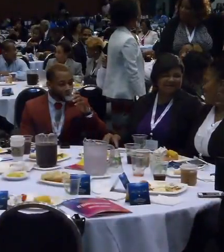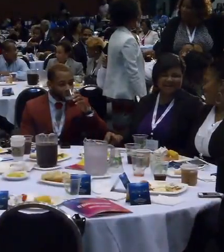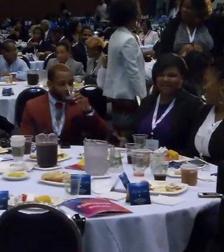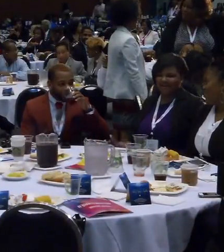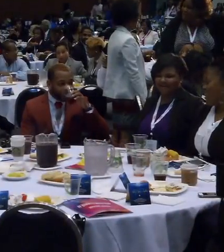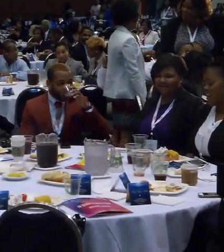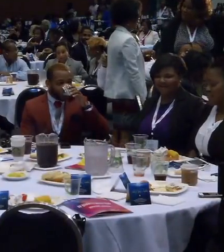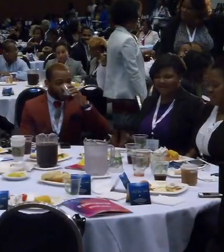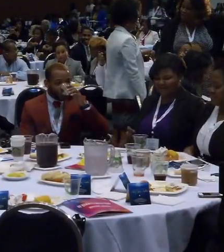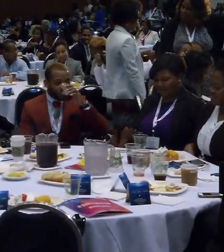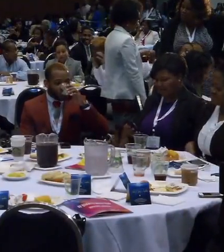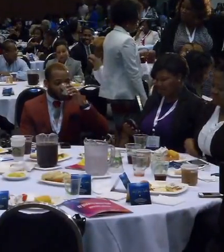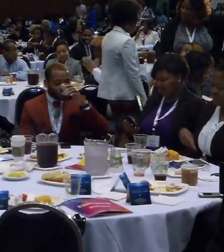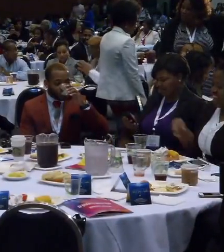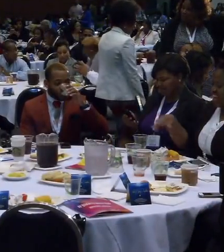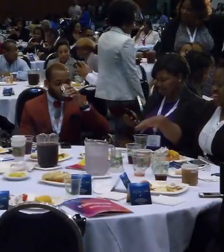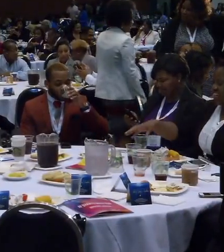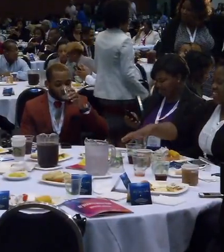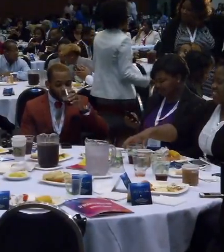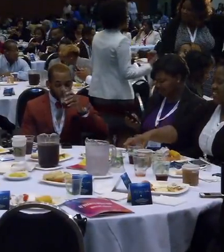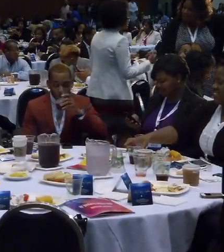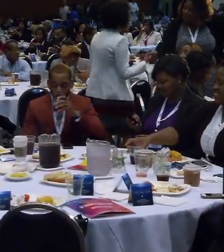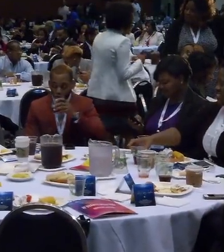Hi, I'm 105, soaking wet.